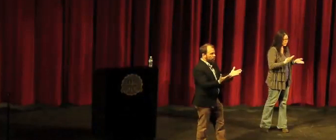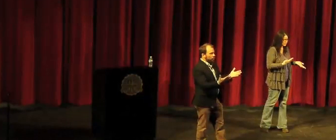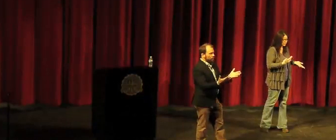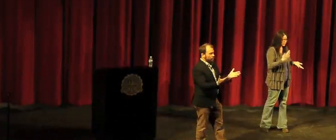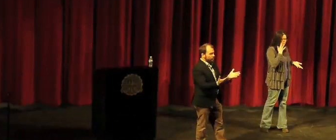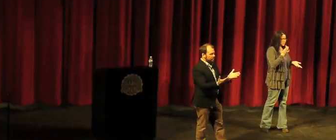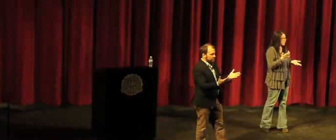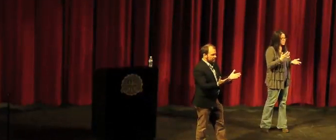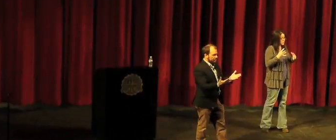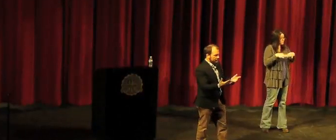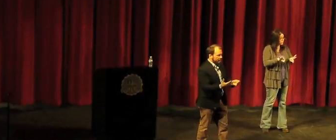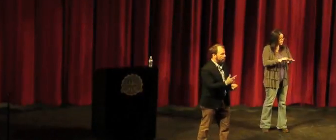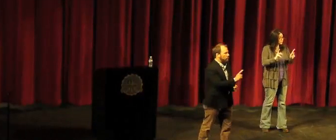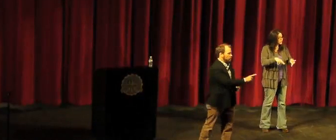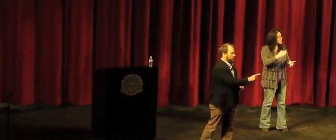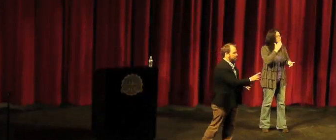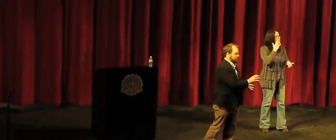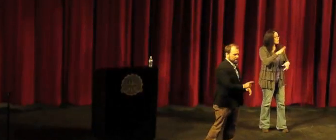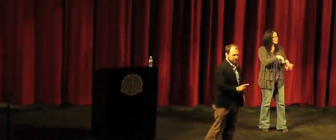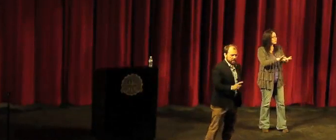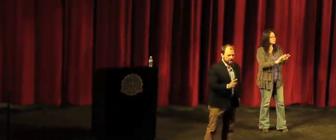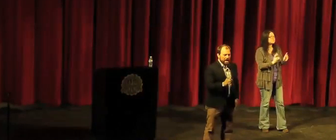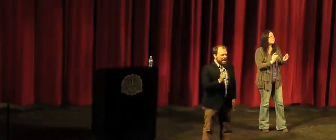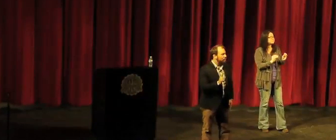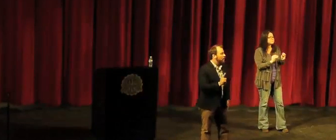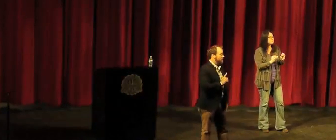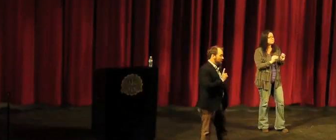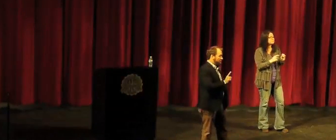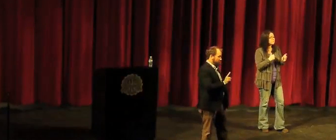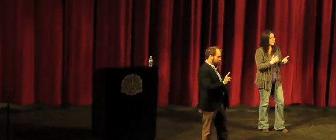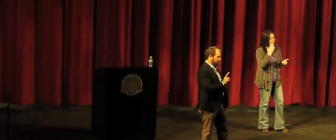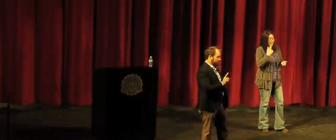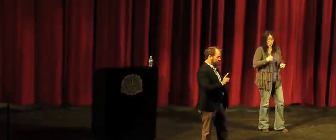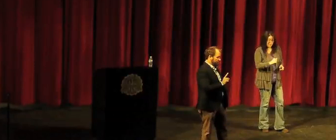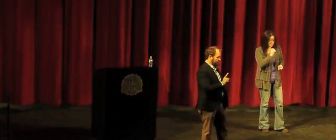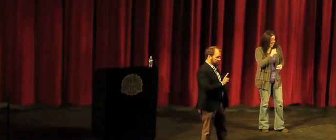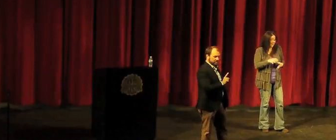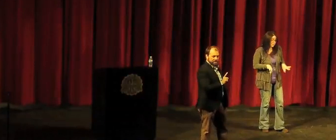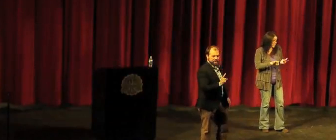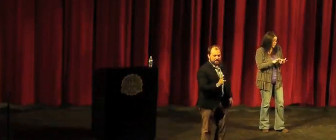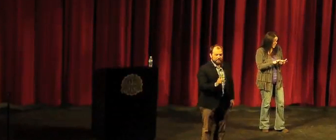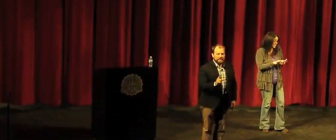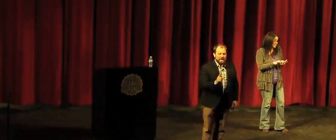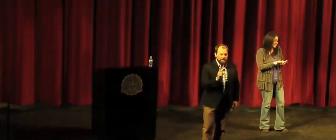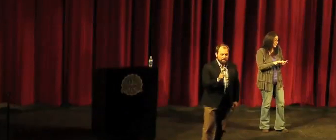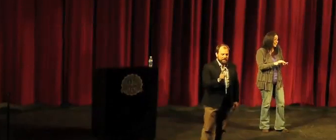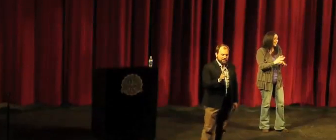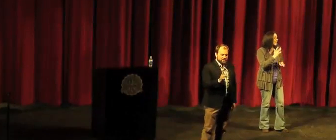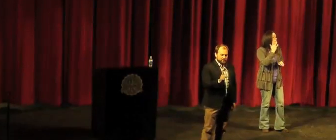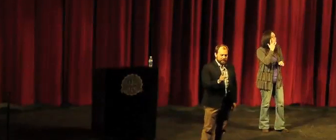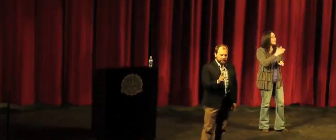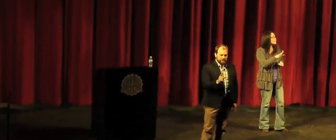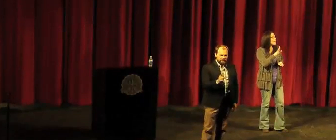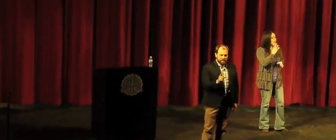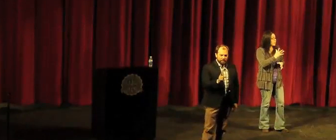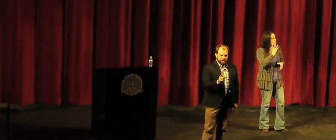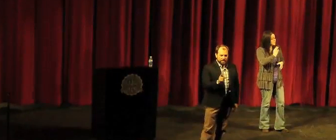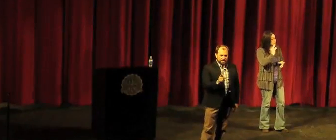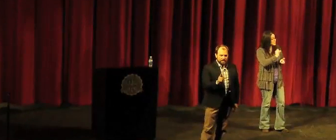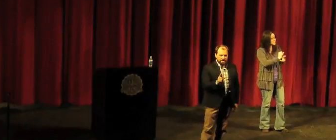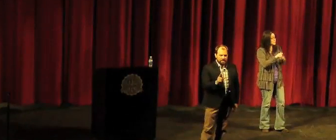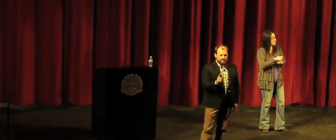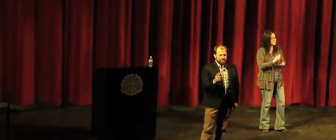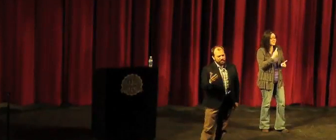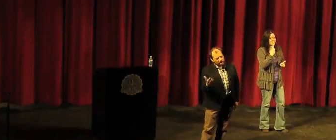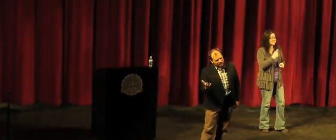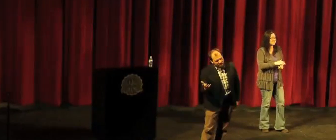you know you're virtuous, let me try it this way. I know I'm not virtuous, because I will be in a situation in which I